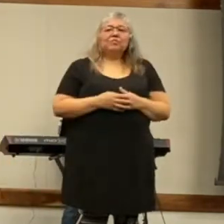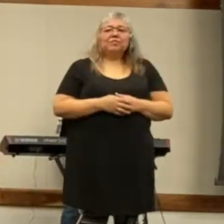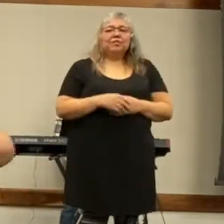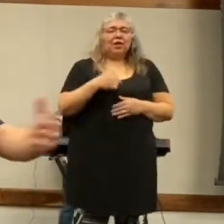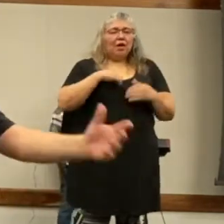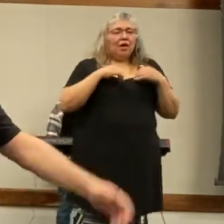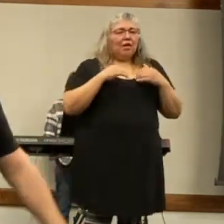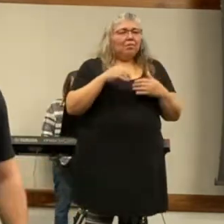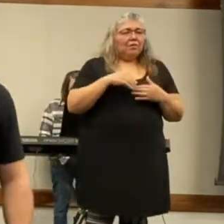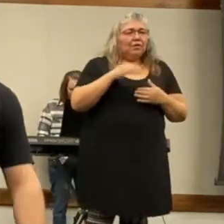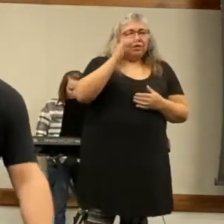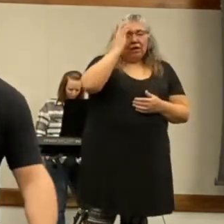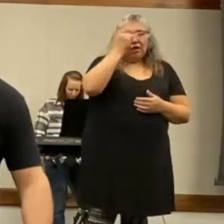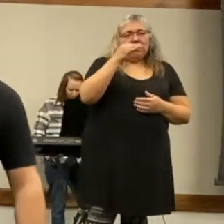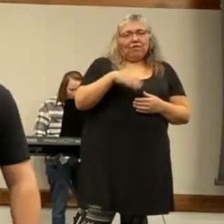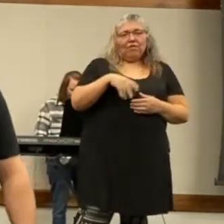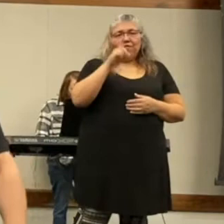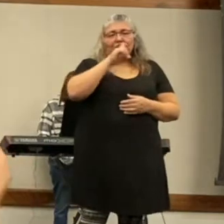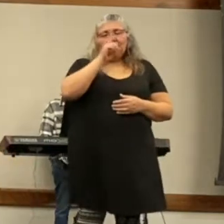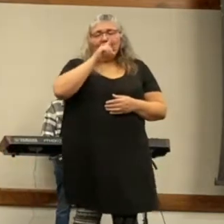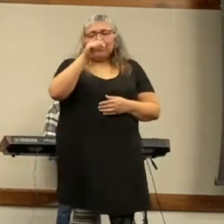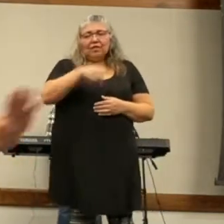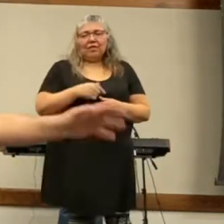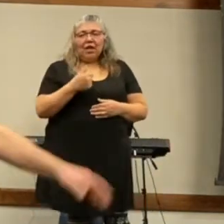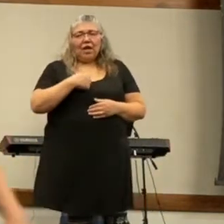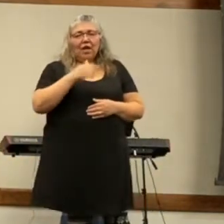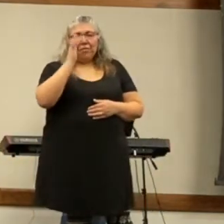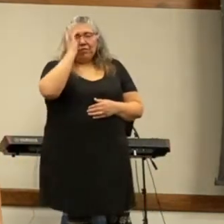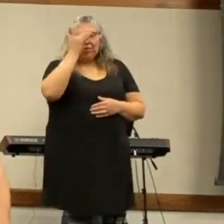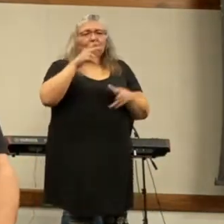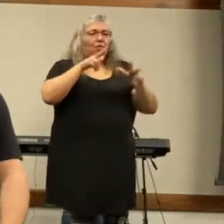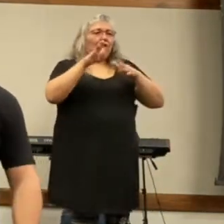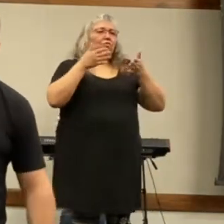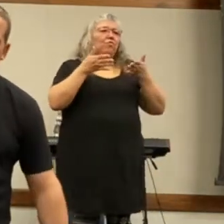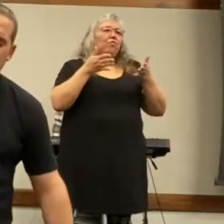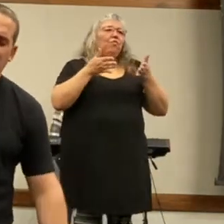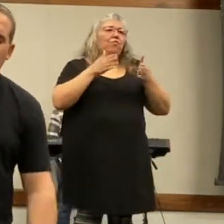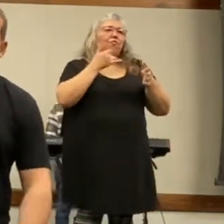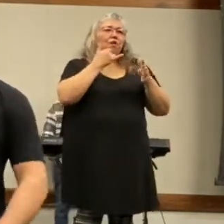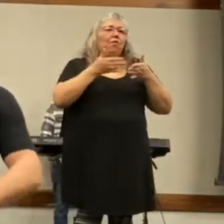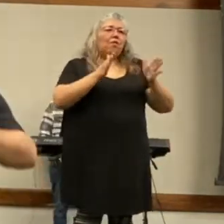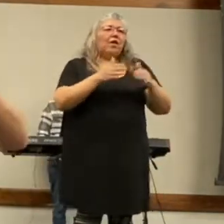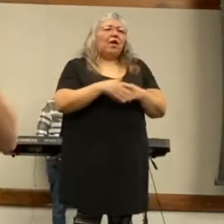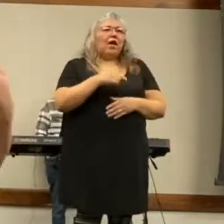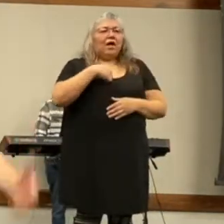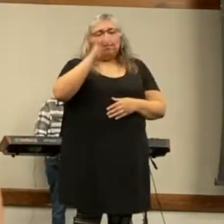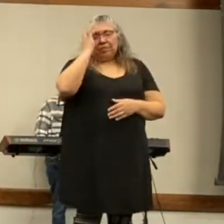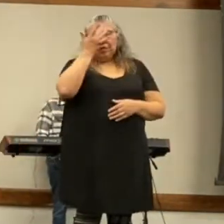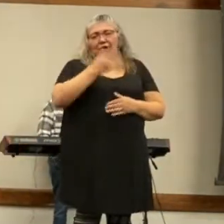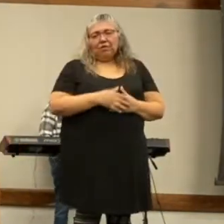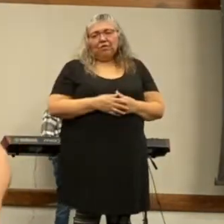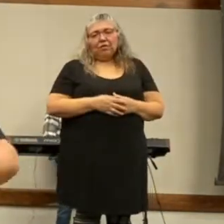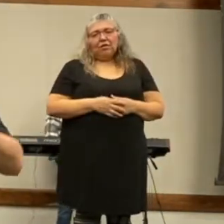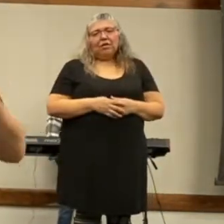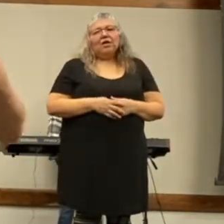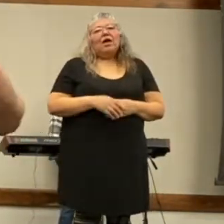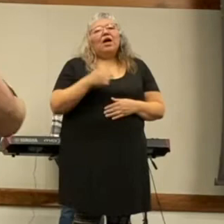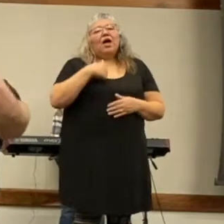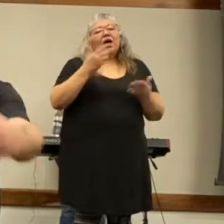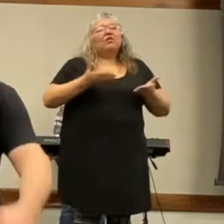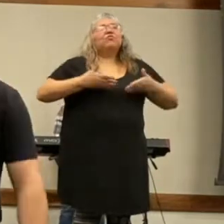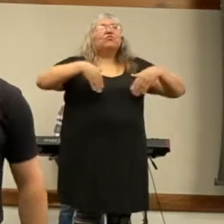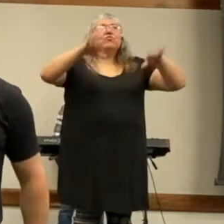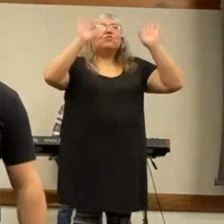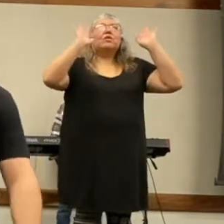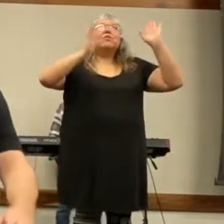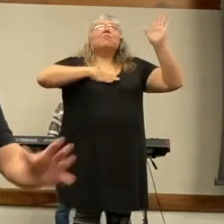I'm tired of faking it. I'm tired of walking the wrong way. I'm tired. So I surrender my life